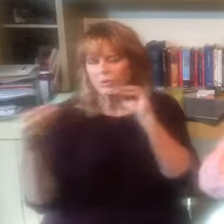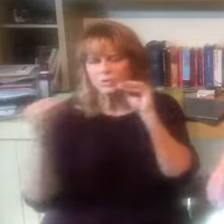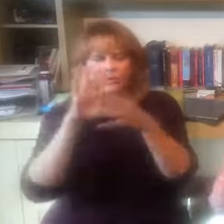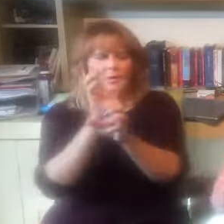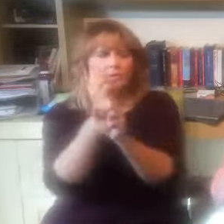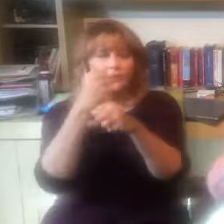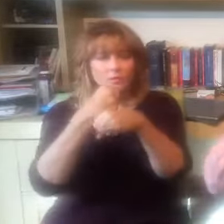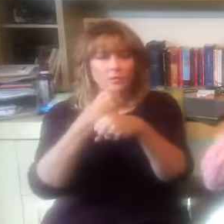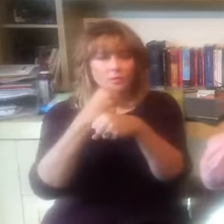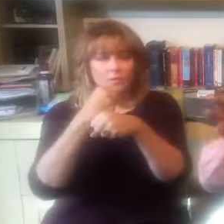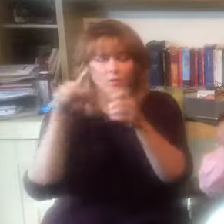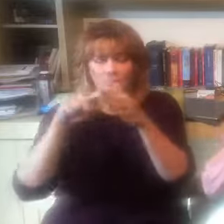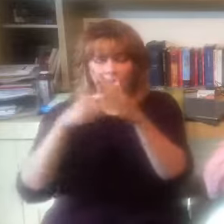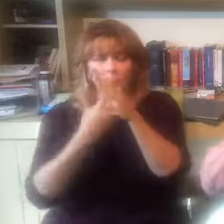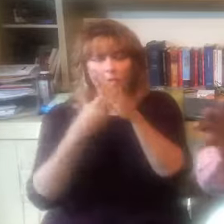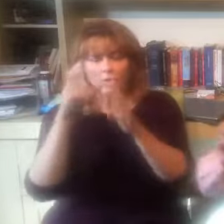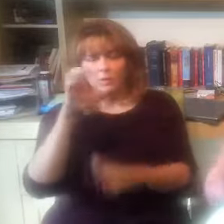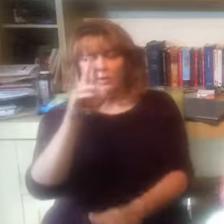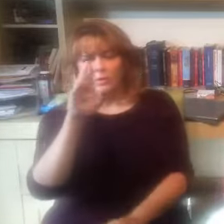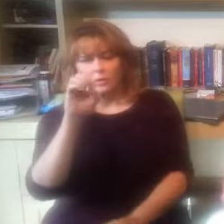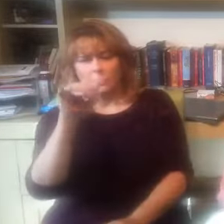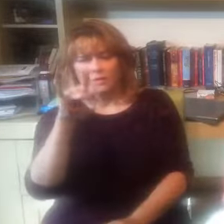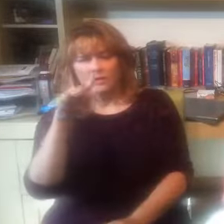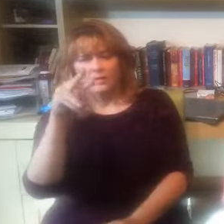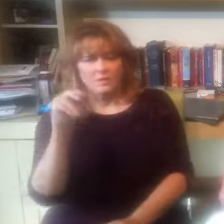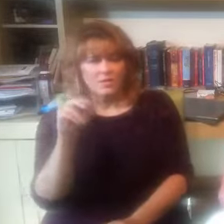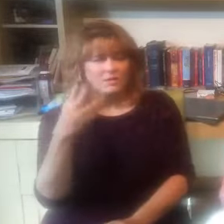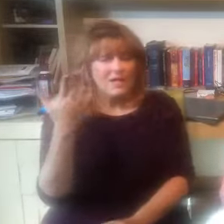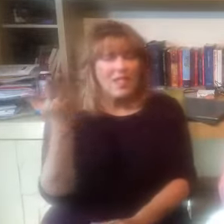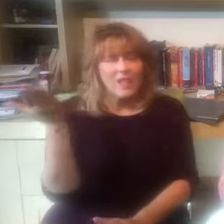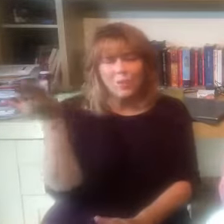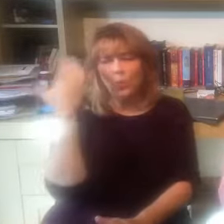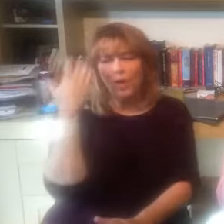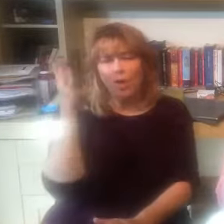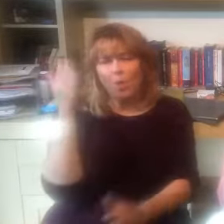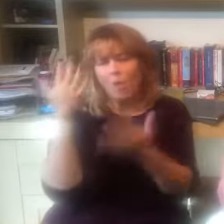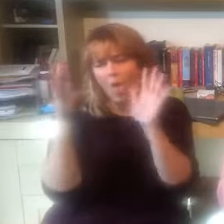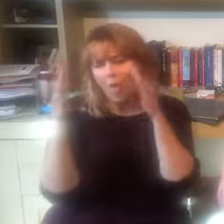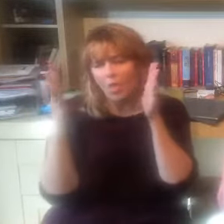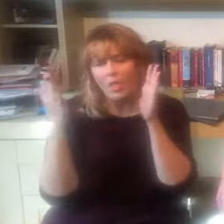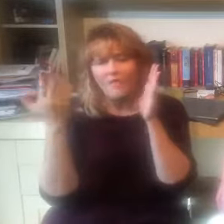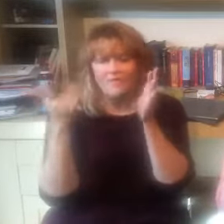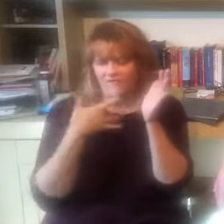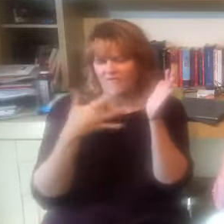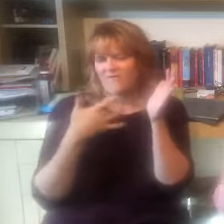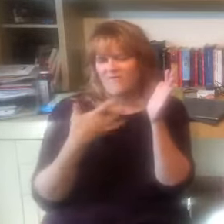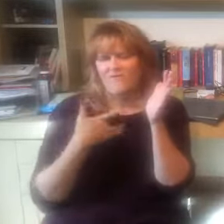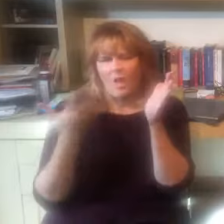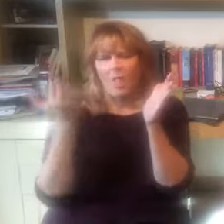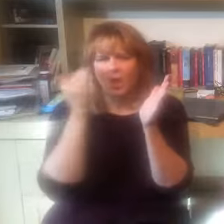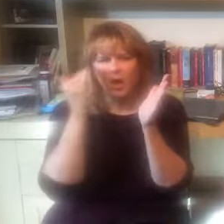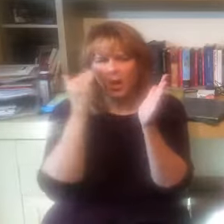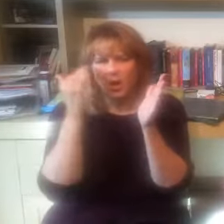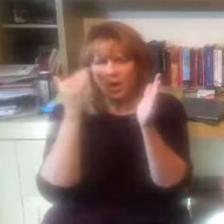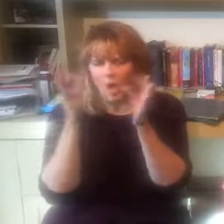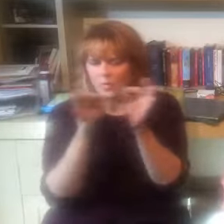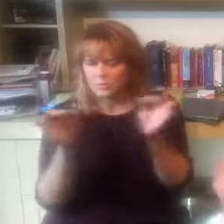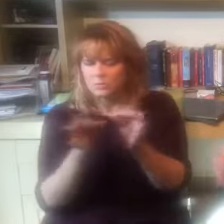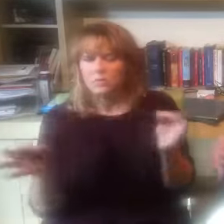we hear it so many times, we already have a preconceived notion if I say something. So I want to say it really slowly for you.